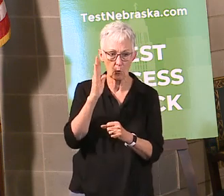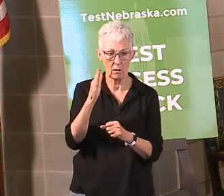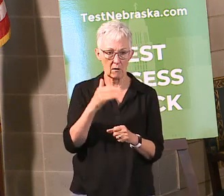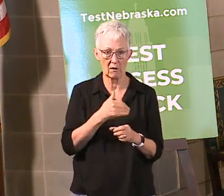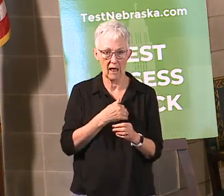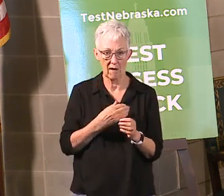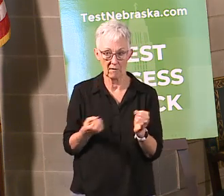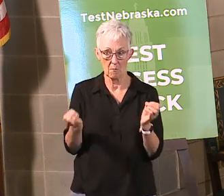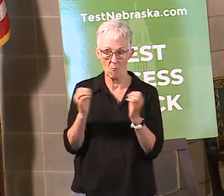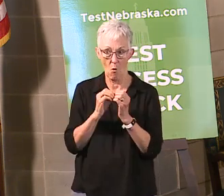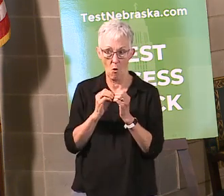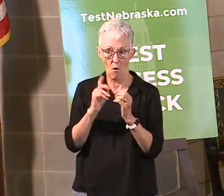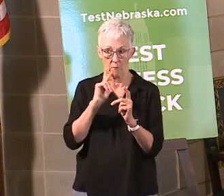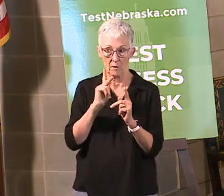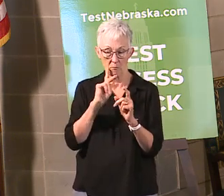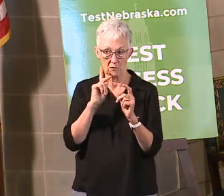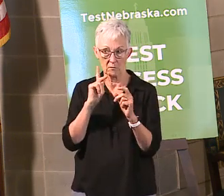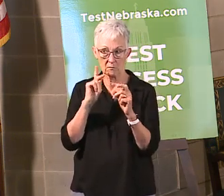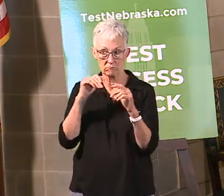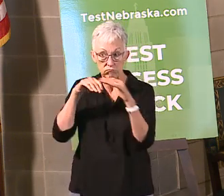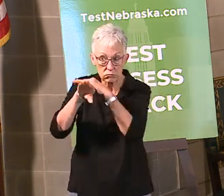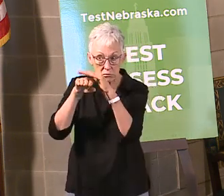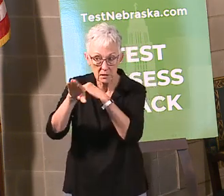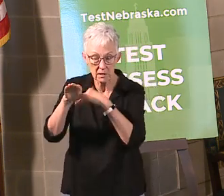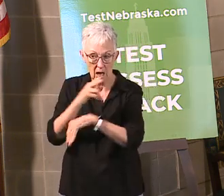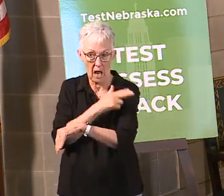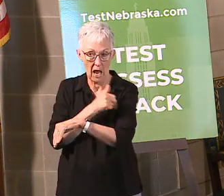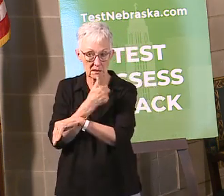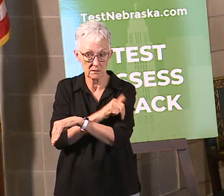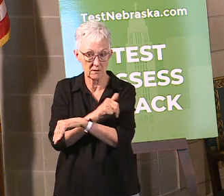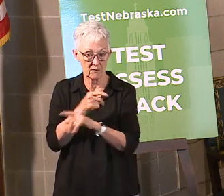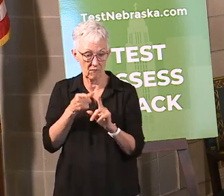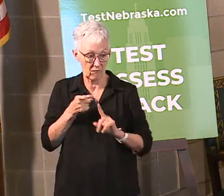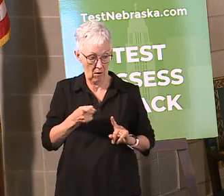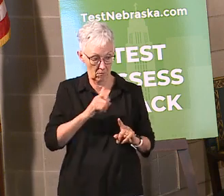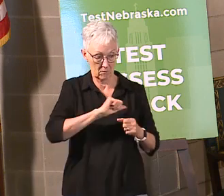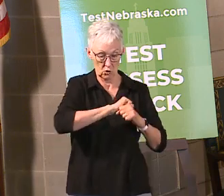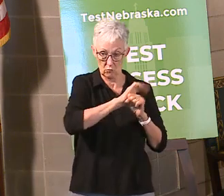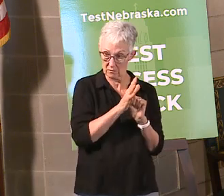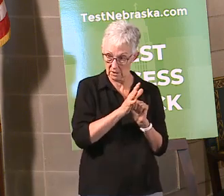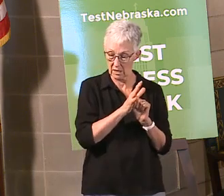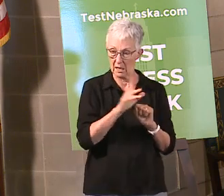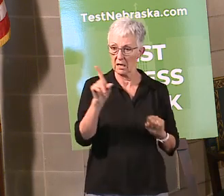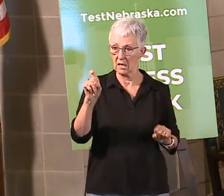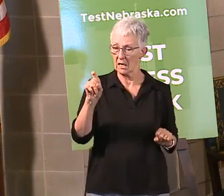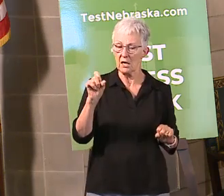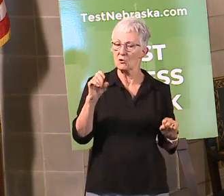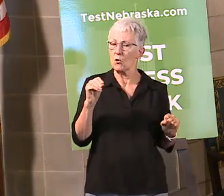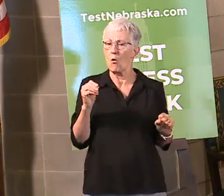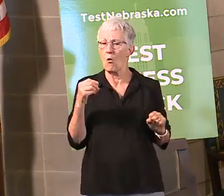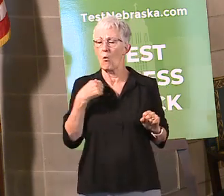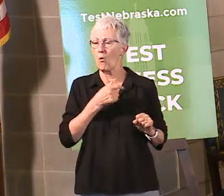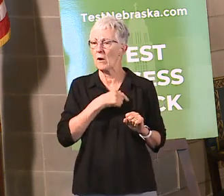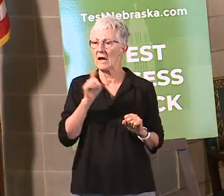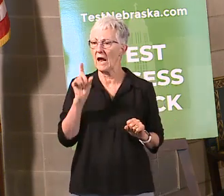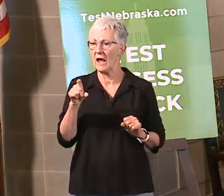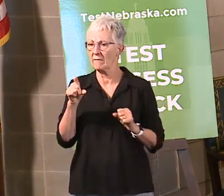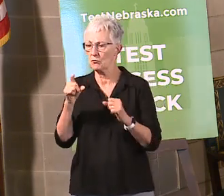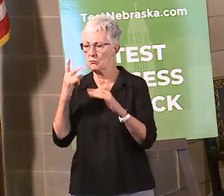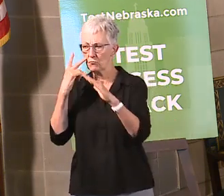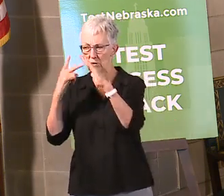in doing anything more in a more accelerated fashion in May while we look for what sorts of steps we're going to take in